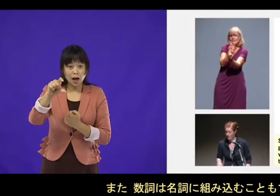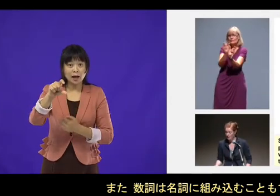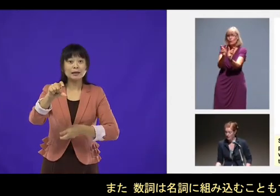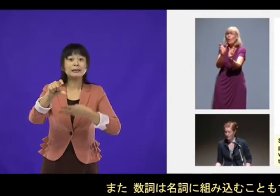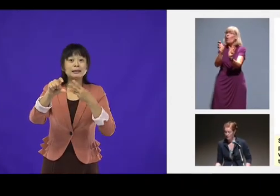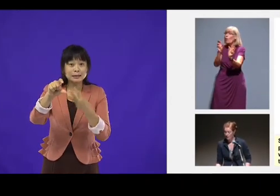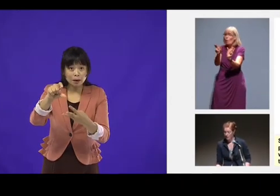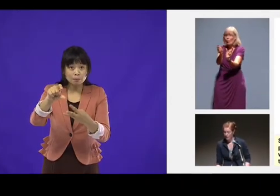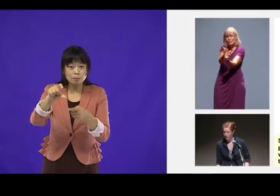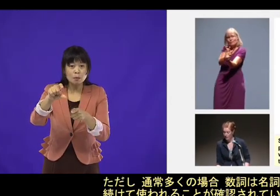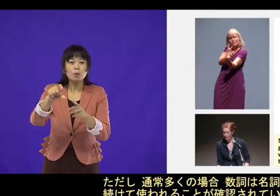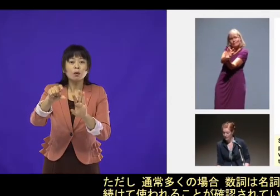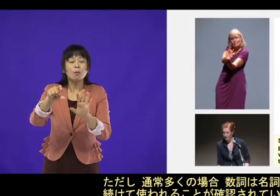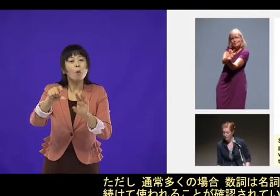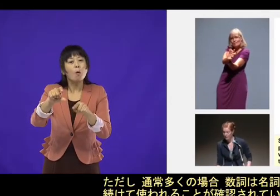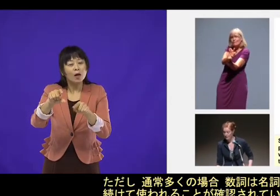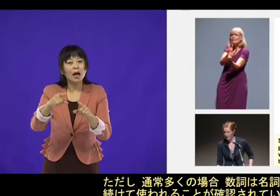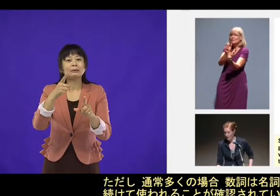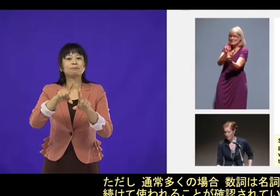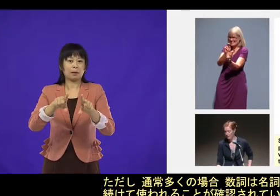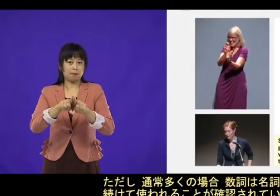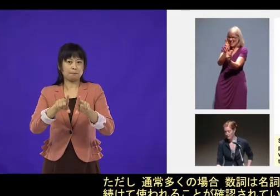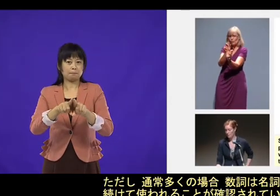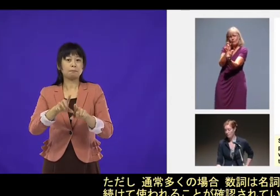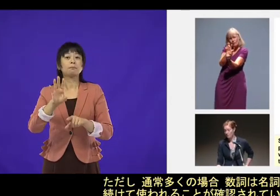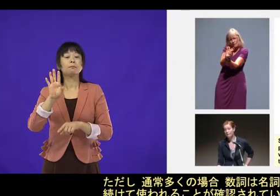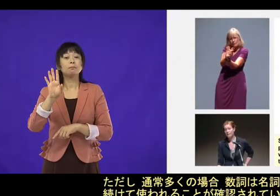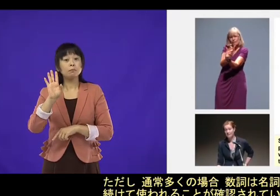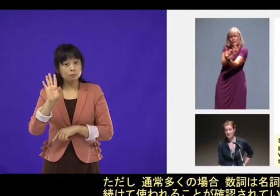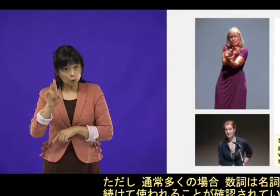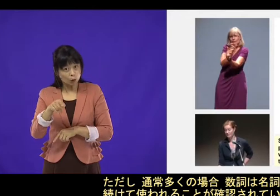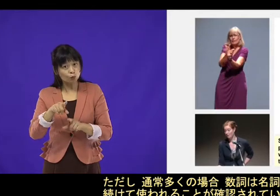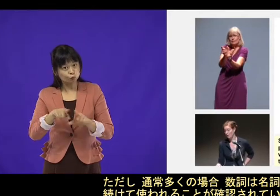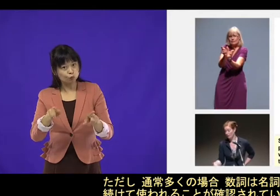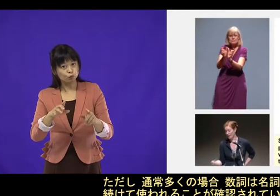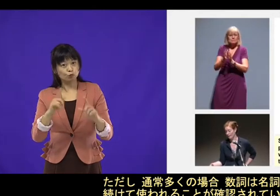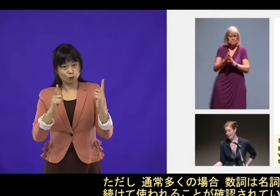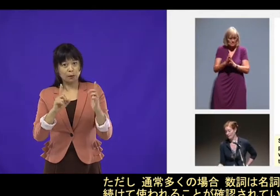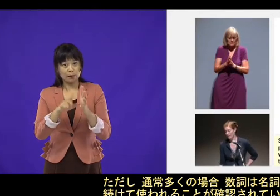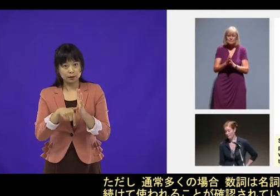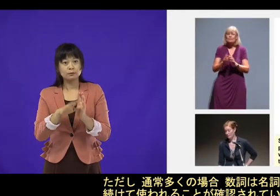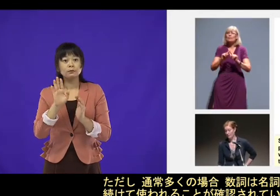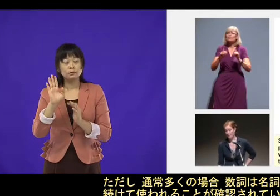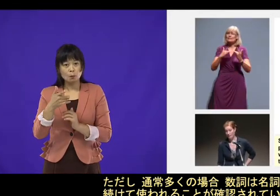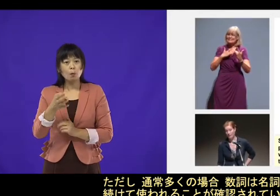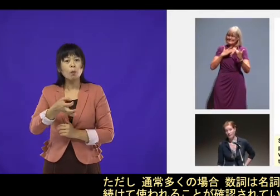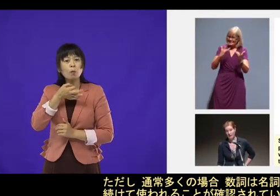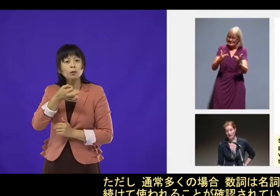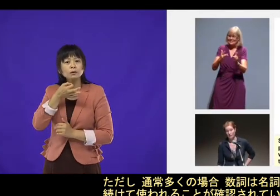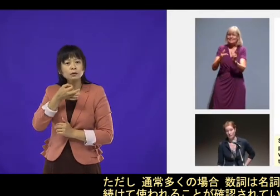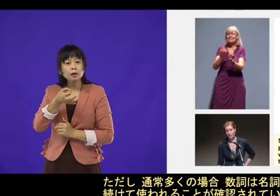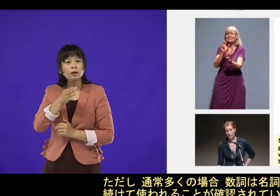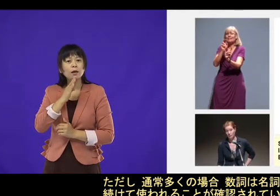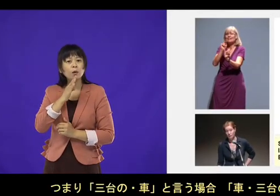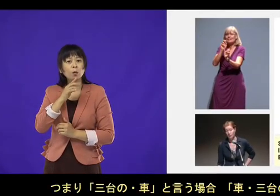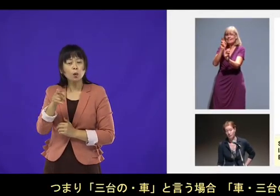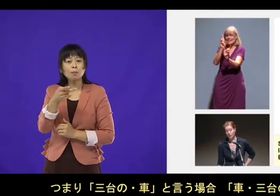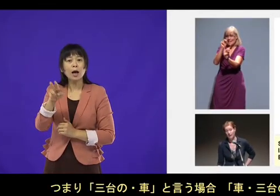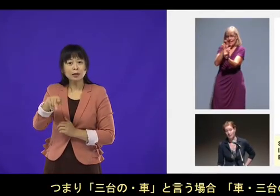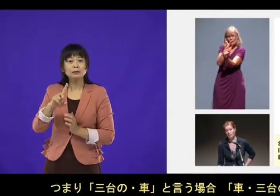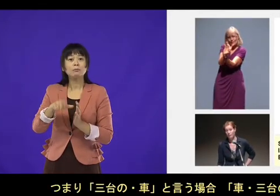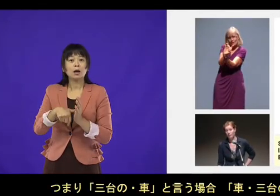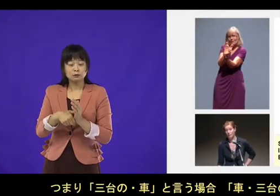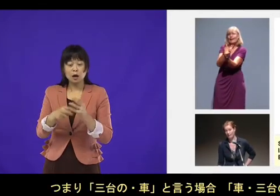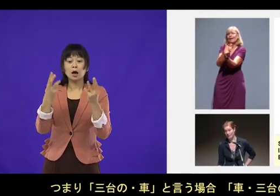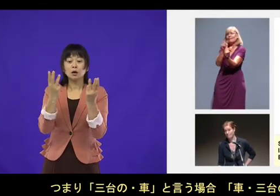noun. But then normally the noun is most frequently attested following the noun. So